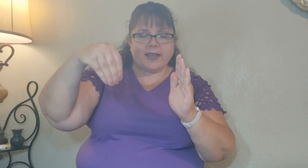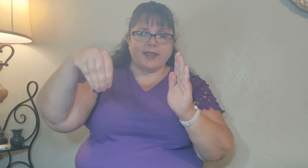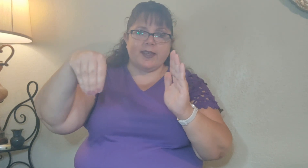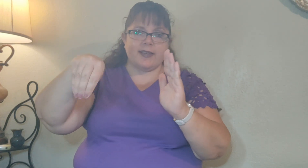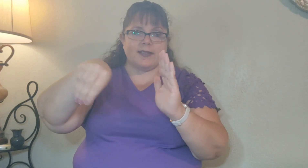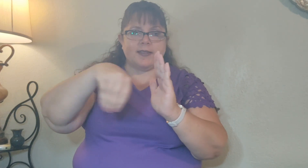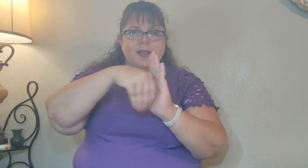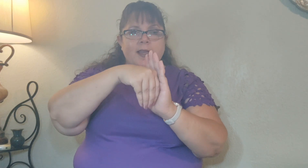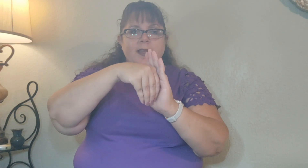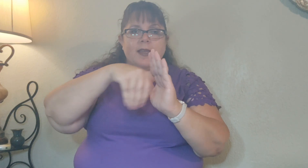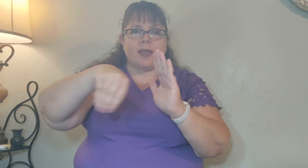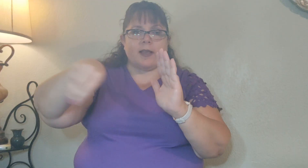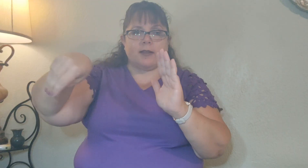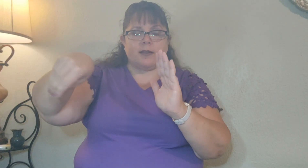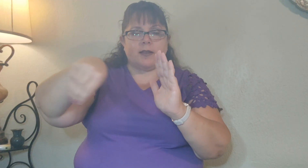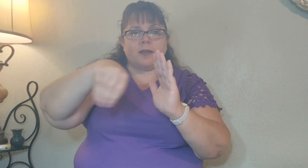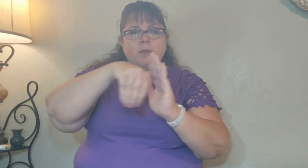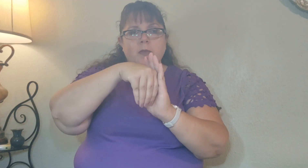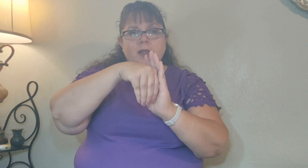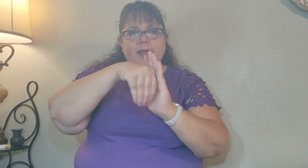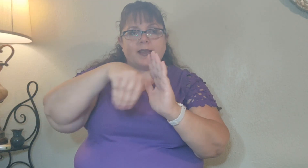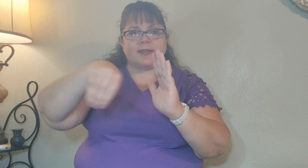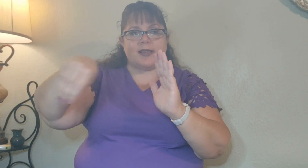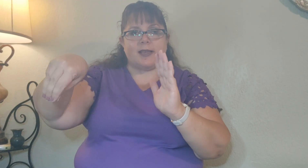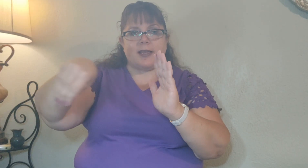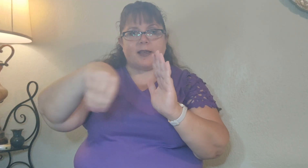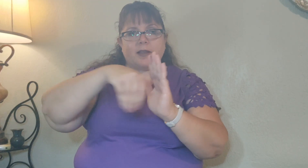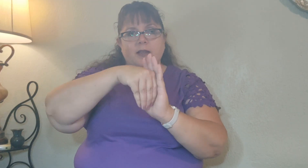like this, and like it's hitting,